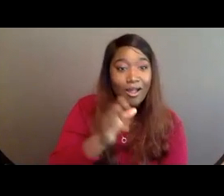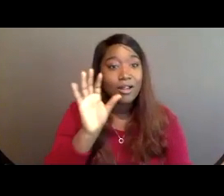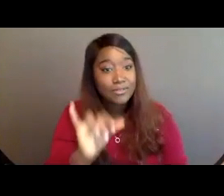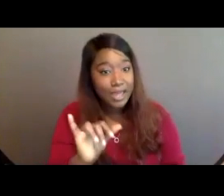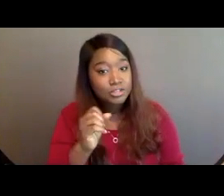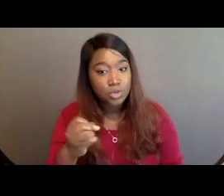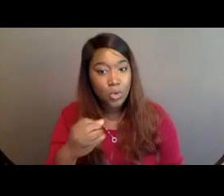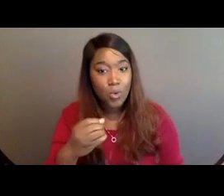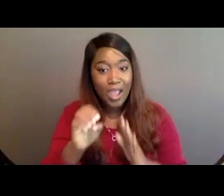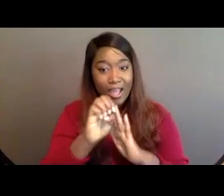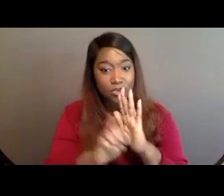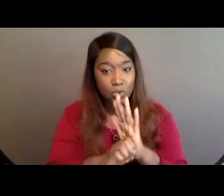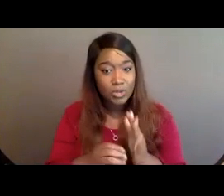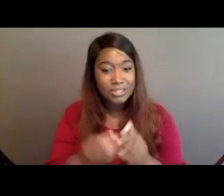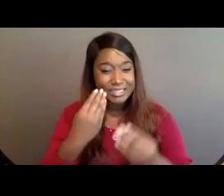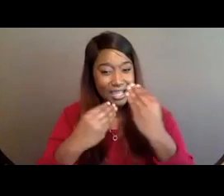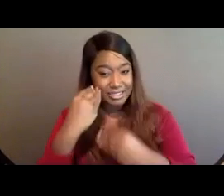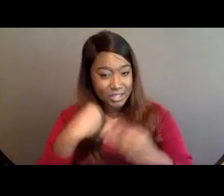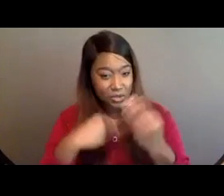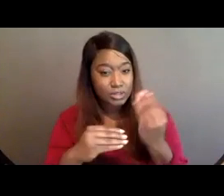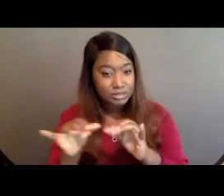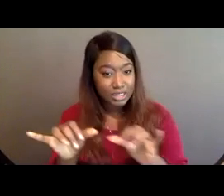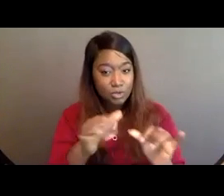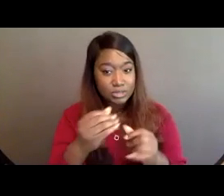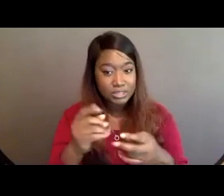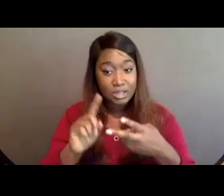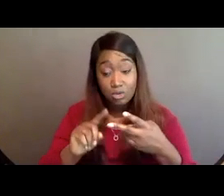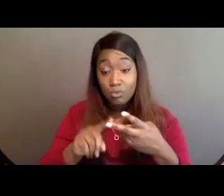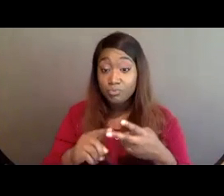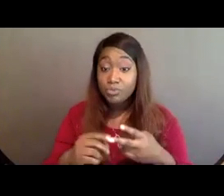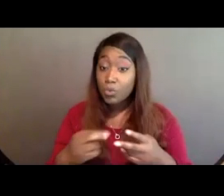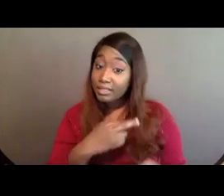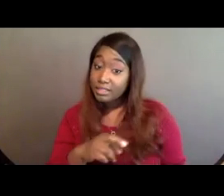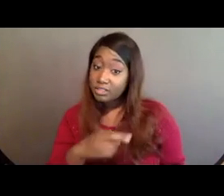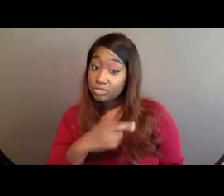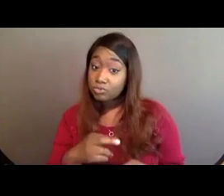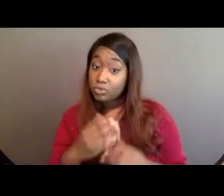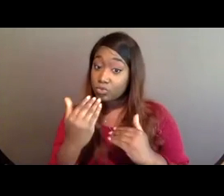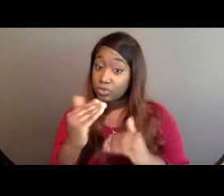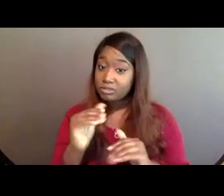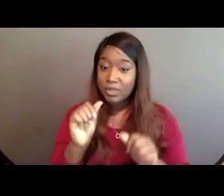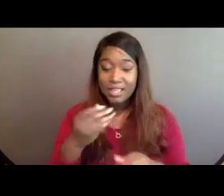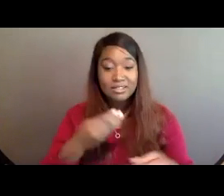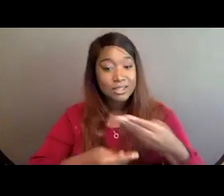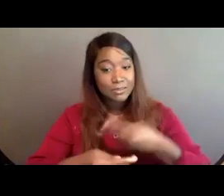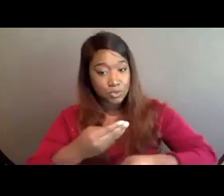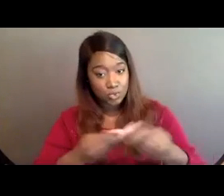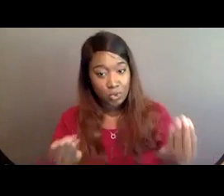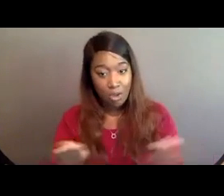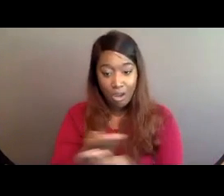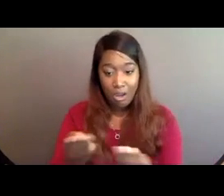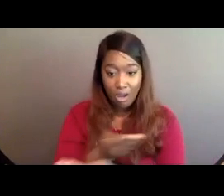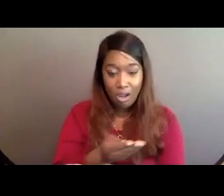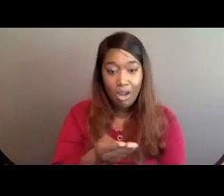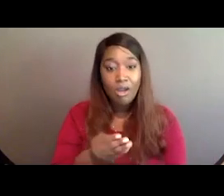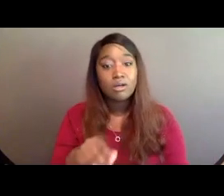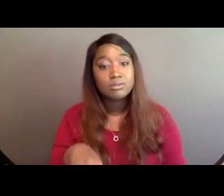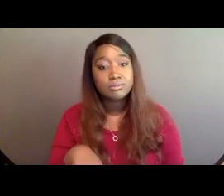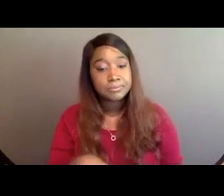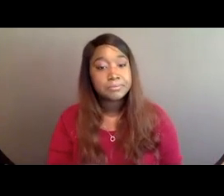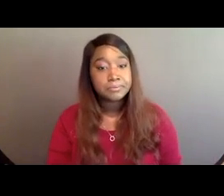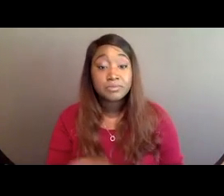standards, also religious restrictions, we can make substitutions. So that's really important.